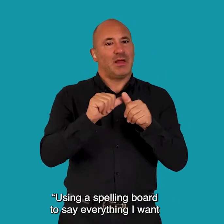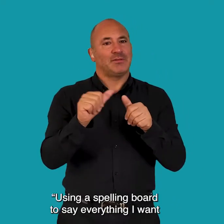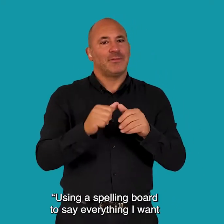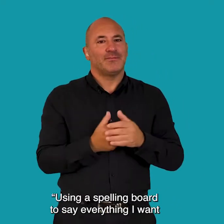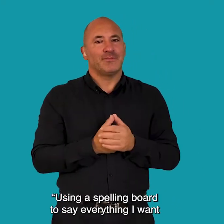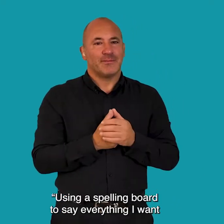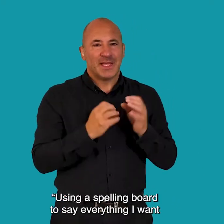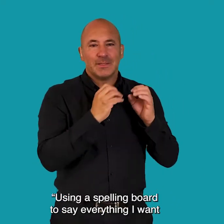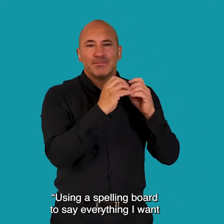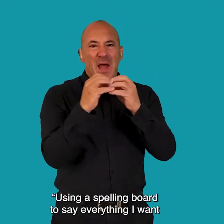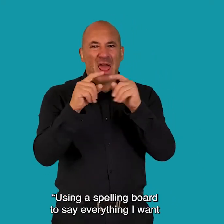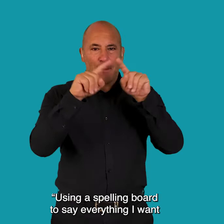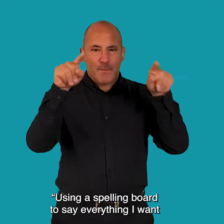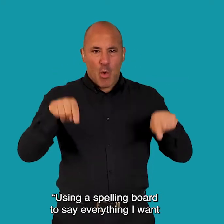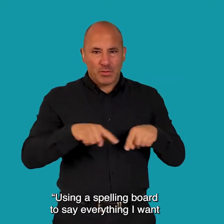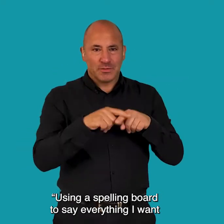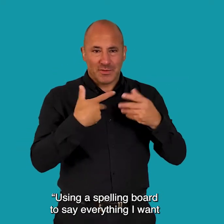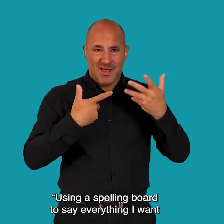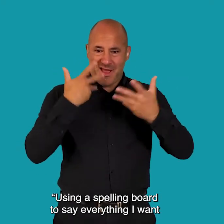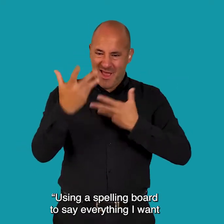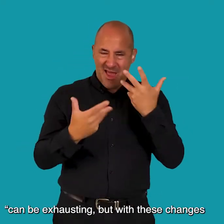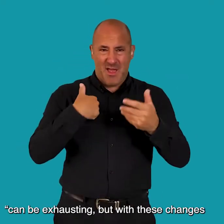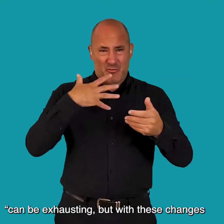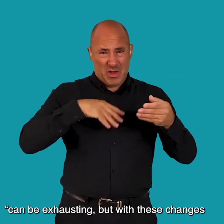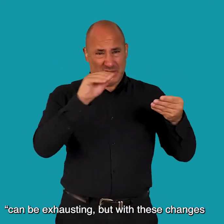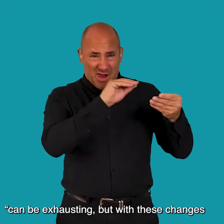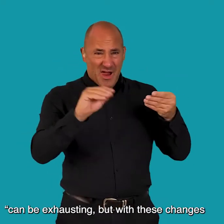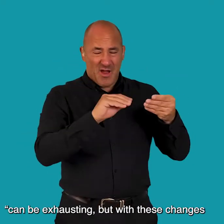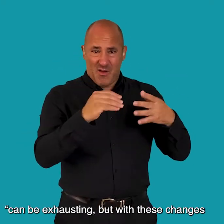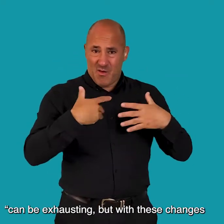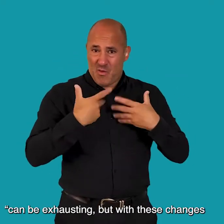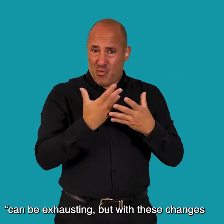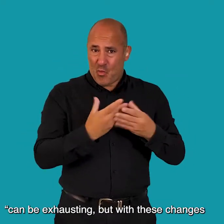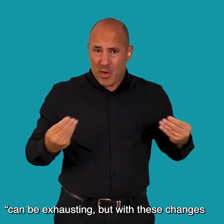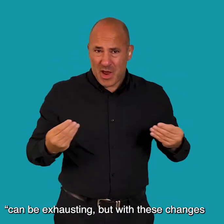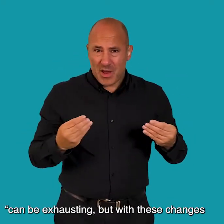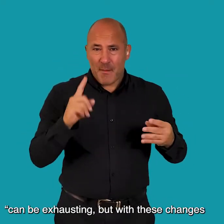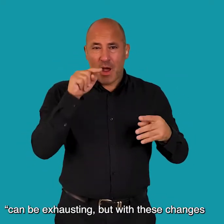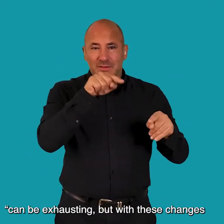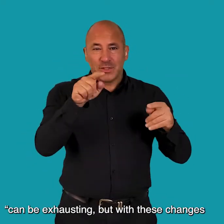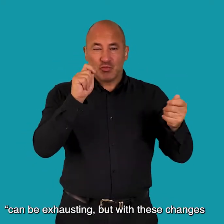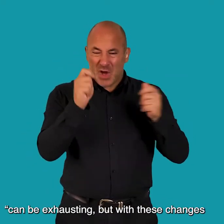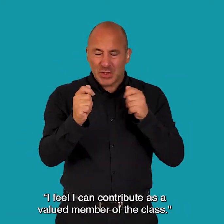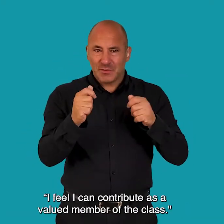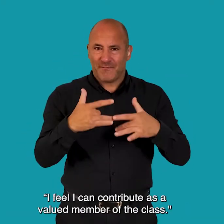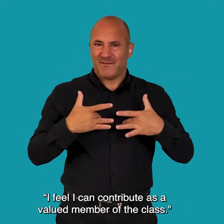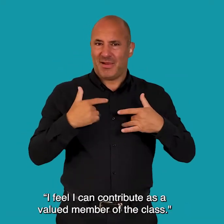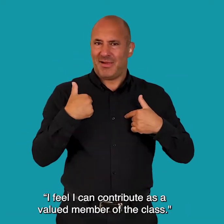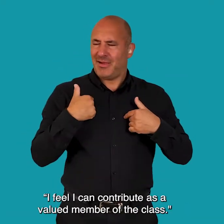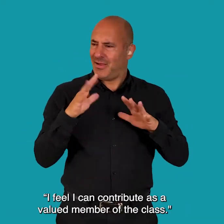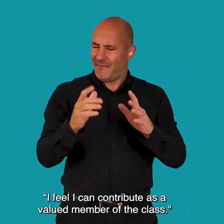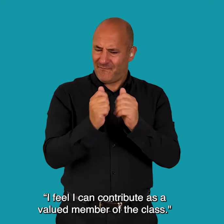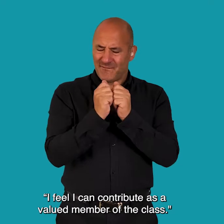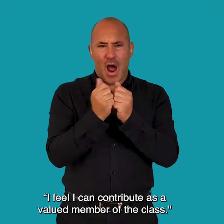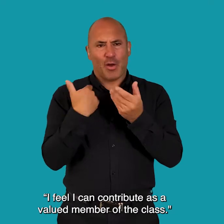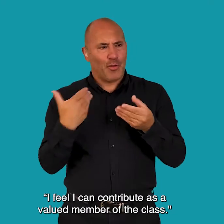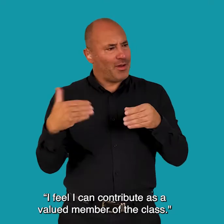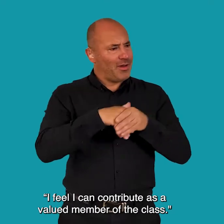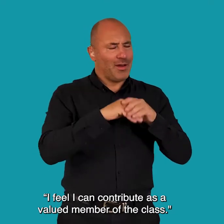Using a spelling board to say everything I want can be exhausting, but with these changes I feel I can contribute as a valued